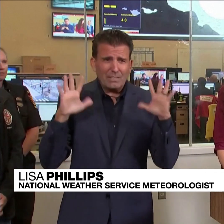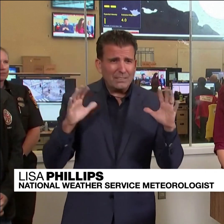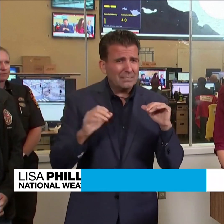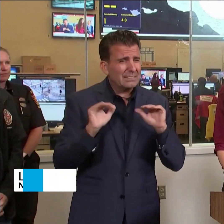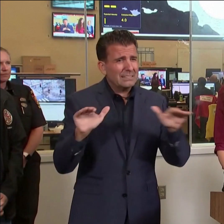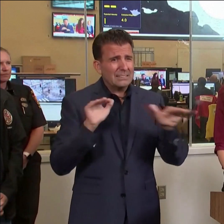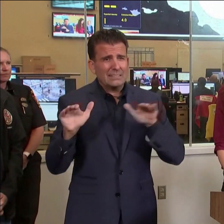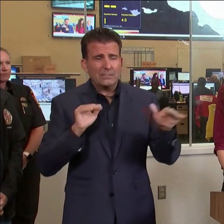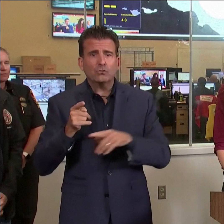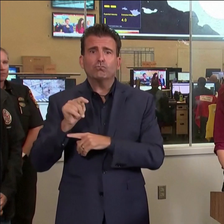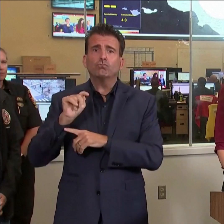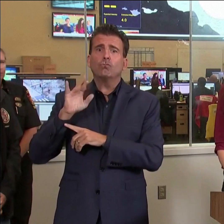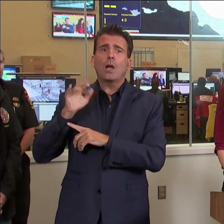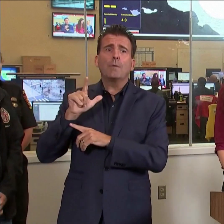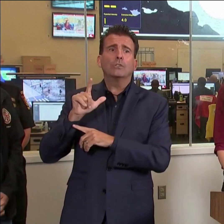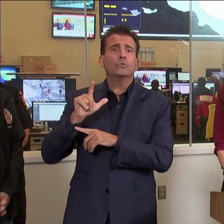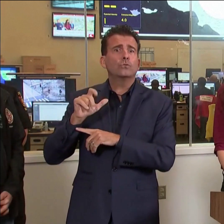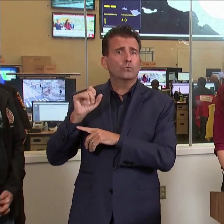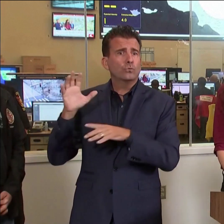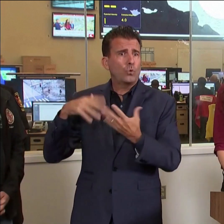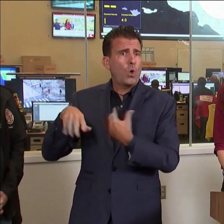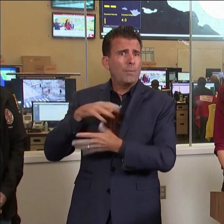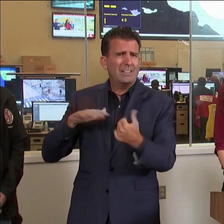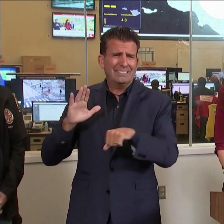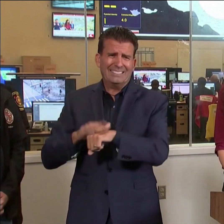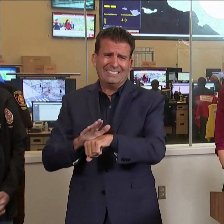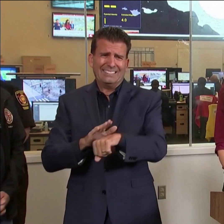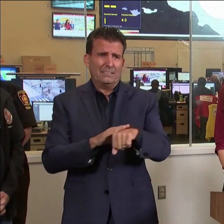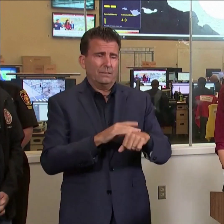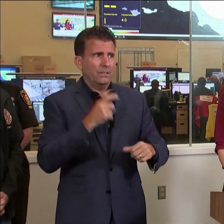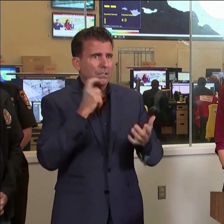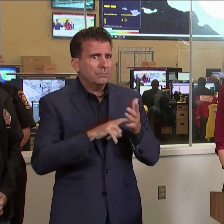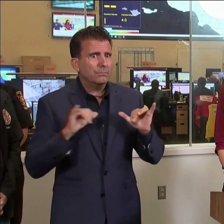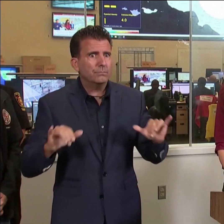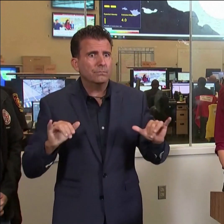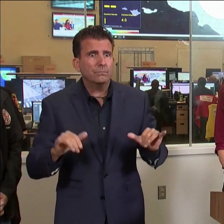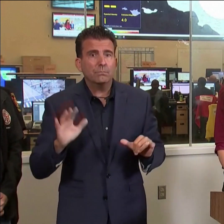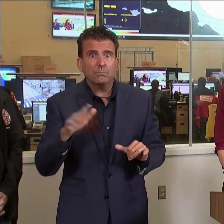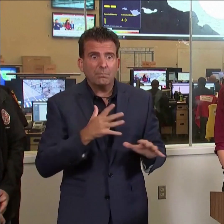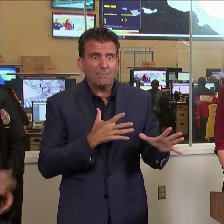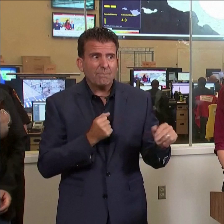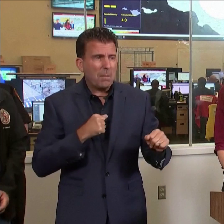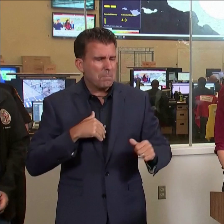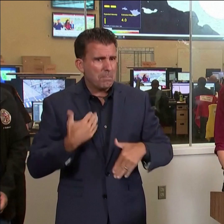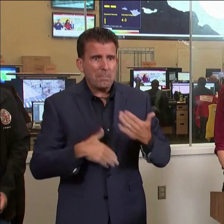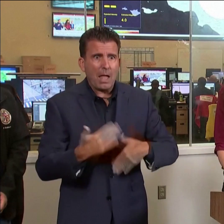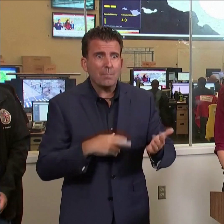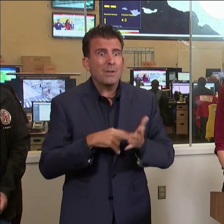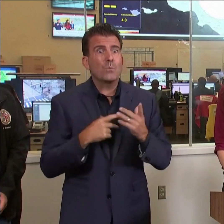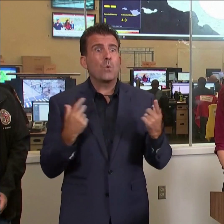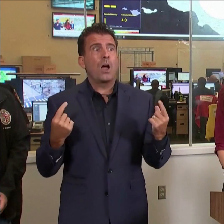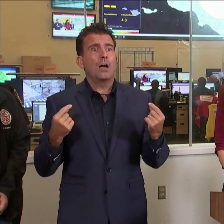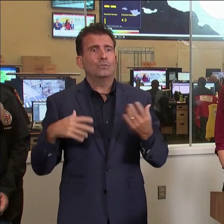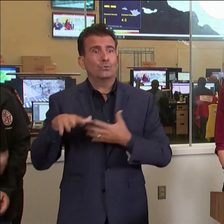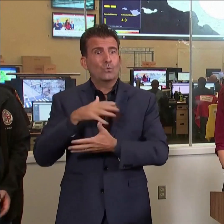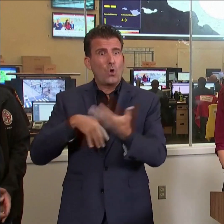effect. And because of the faster speeds of the motion of the storm, it means that the storm has less time